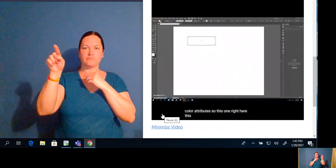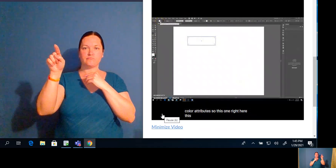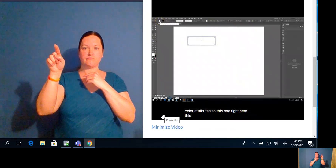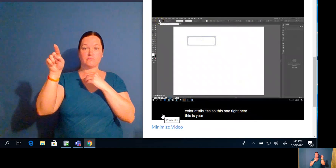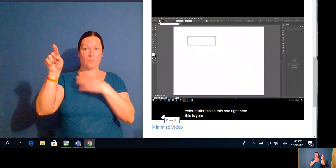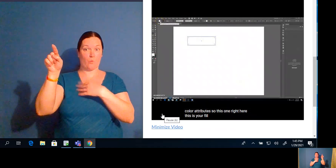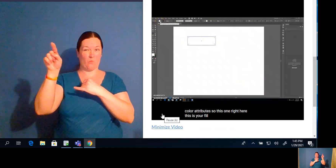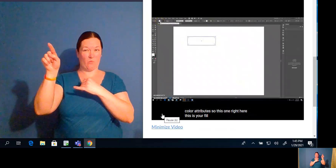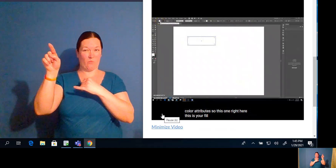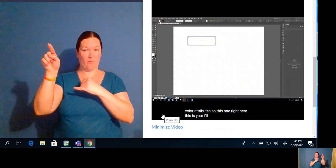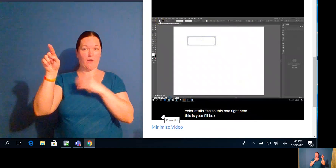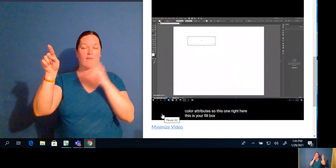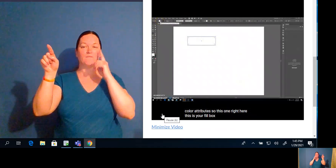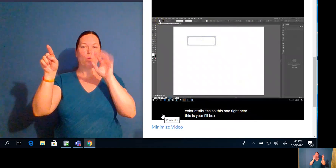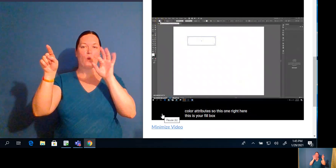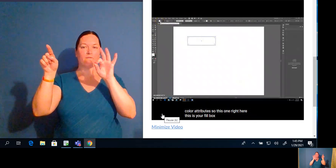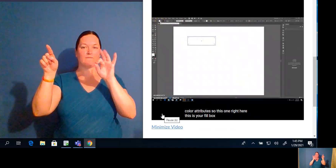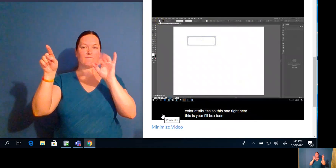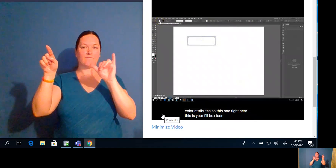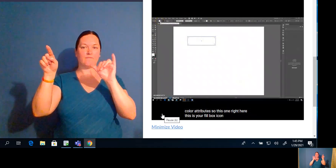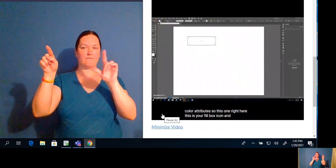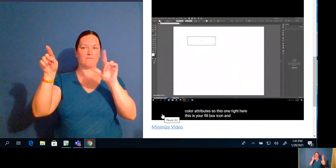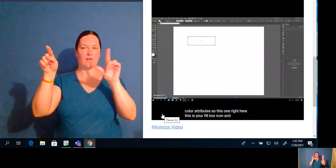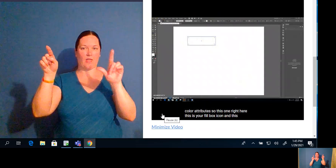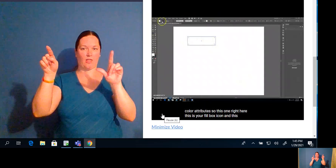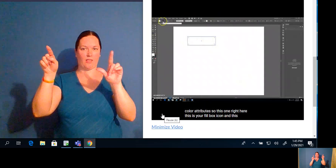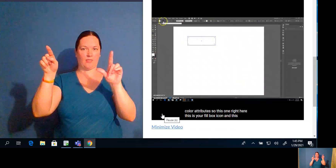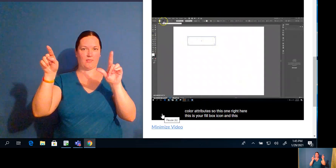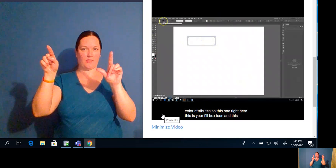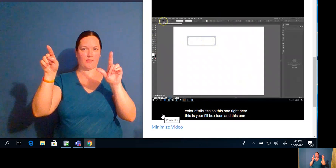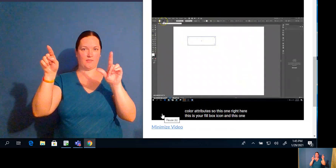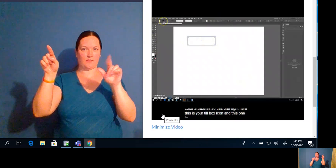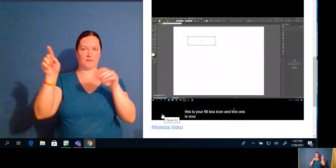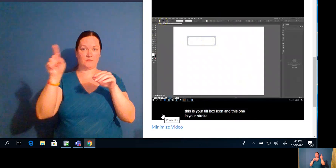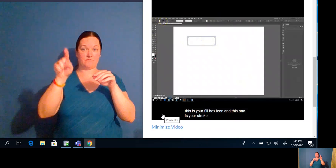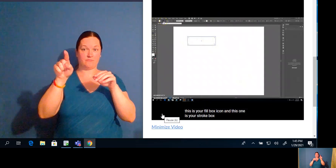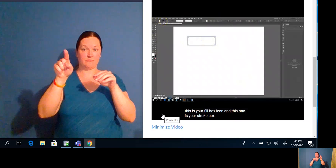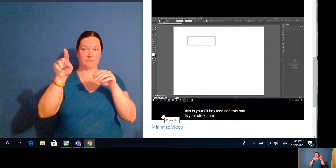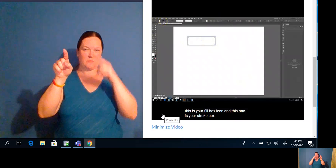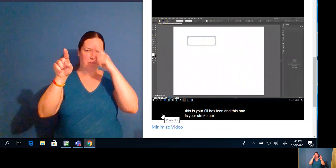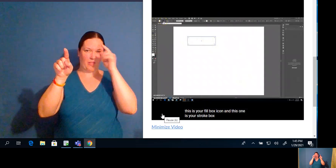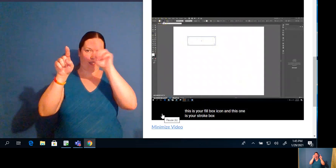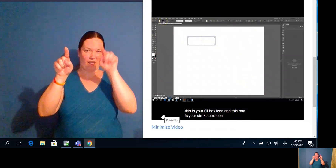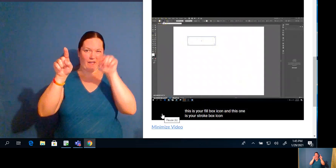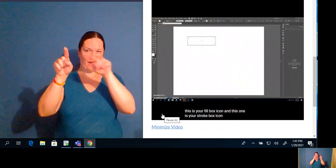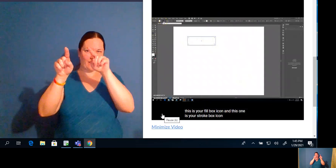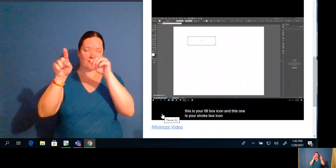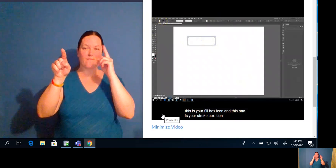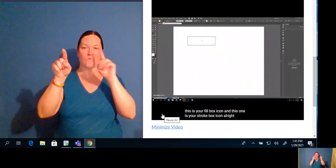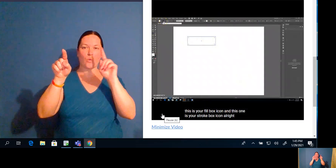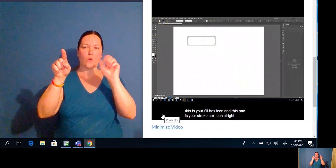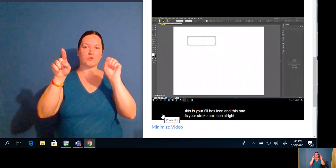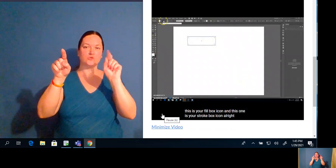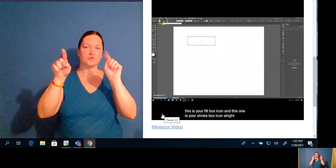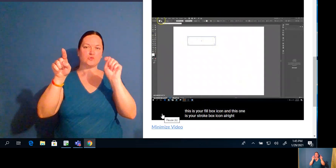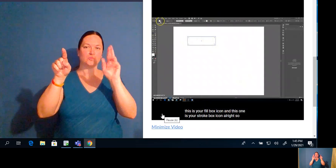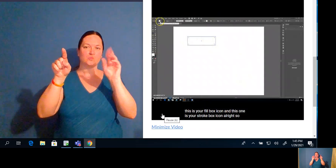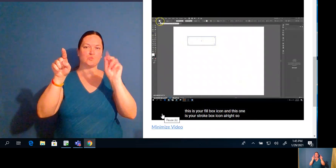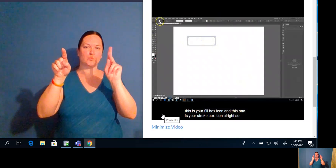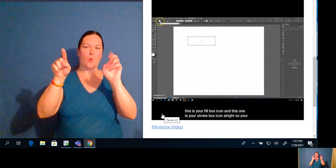right here, this is your fill box icon, and this one is your stroke box